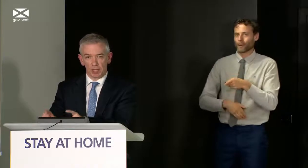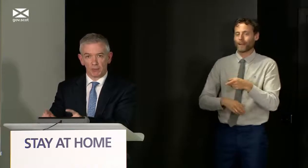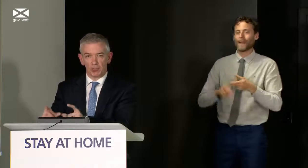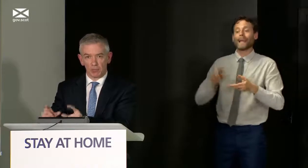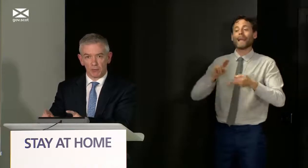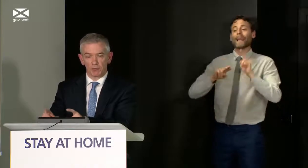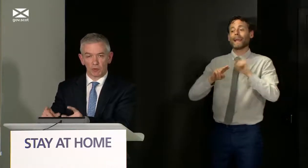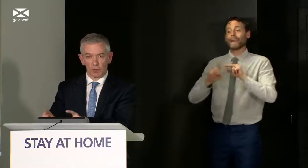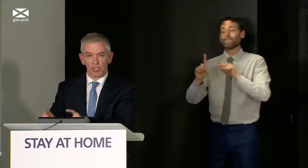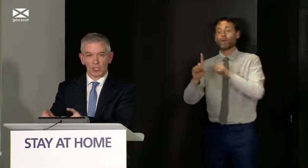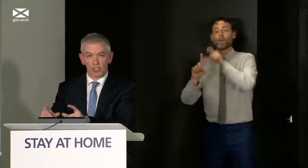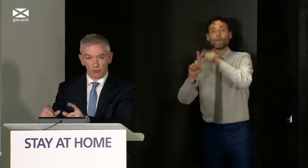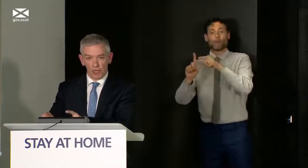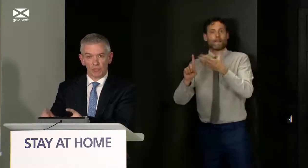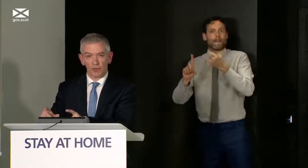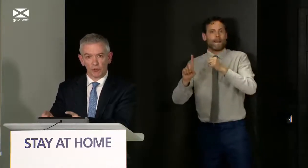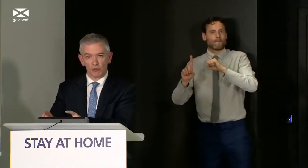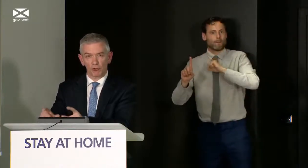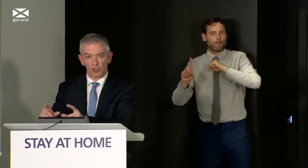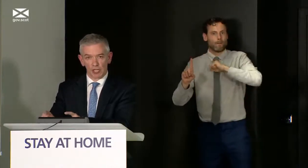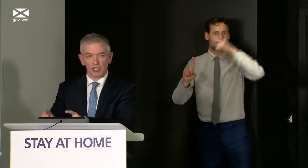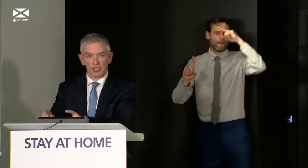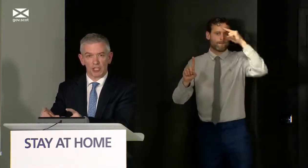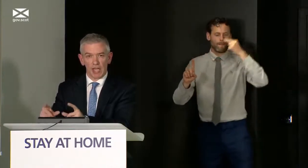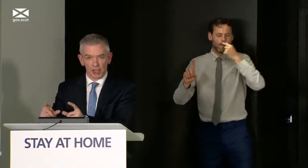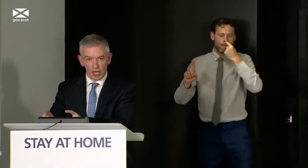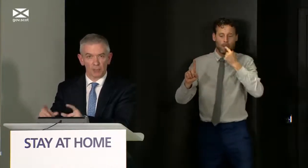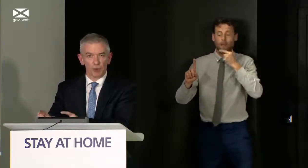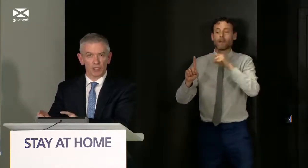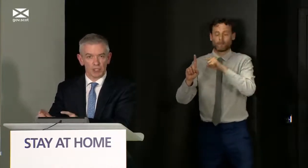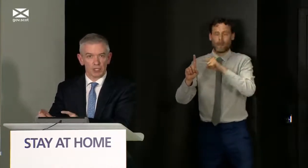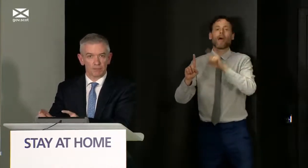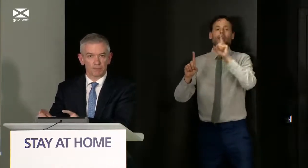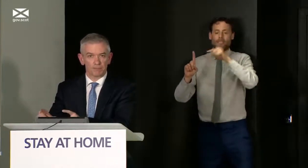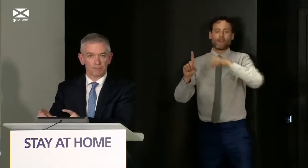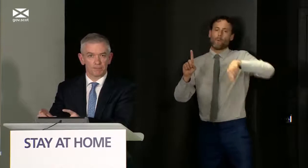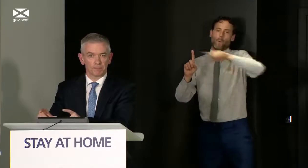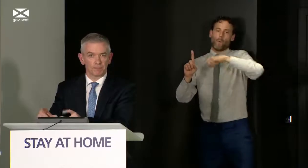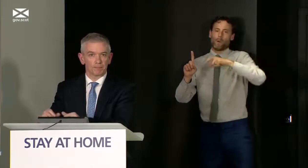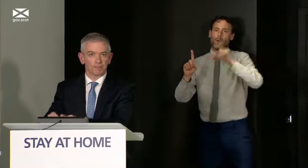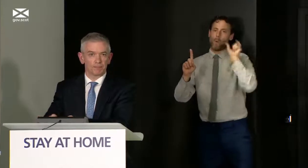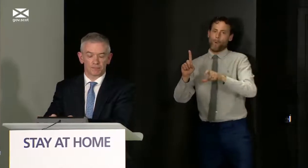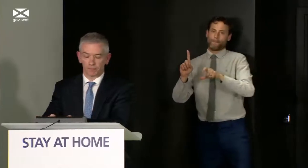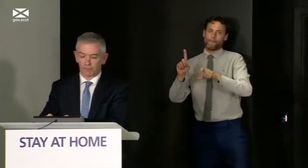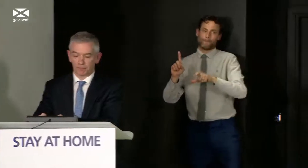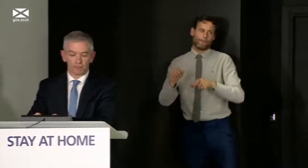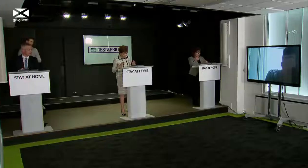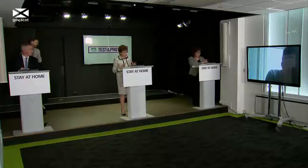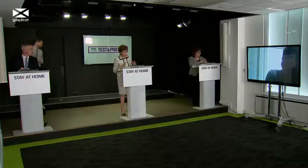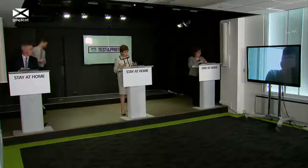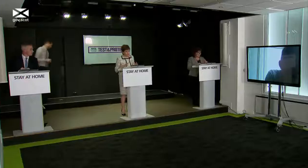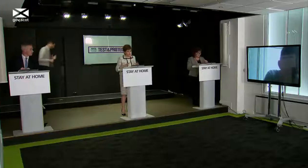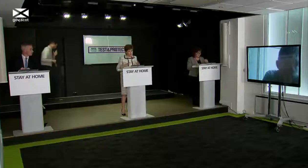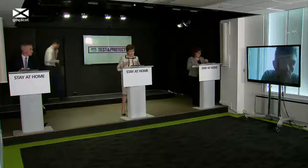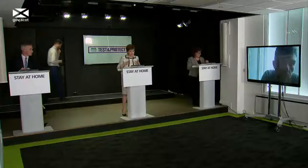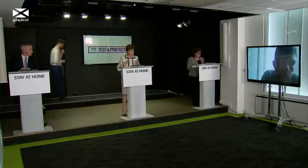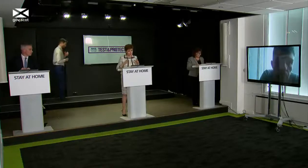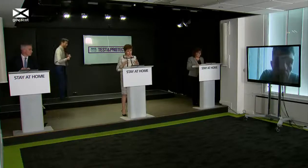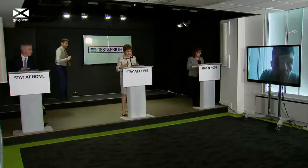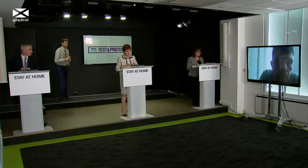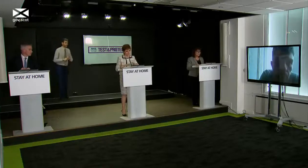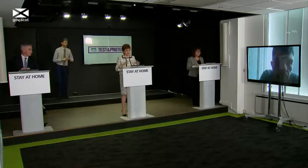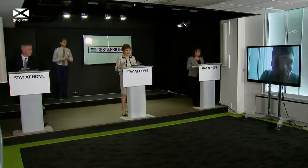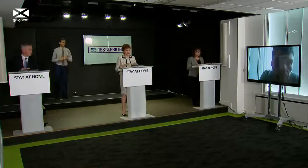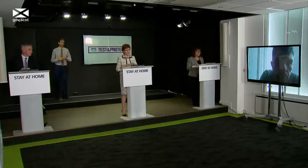person develops symptoms, in which case the rest of the household should isolate at that point in time. OK, but we'll have a look and if